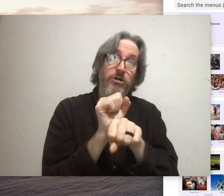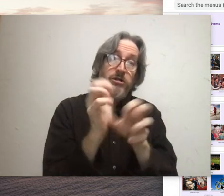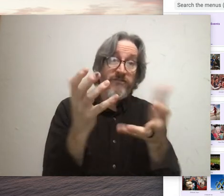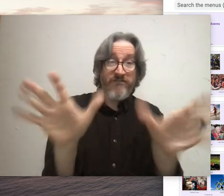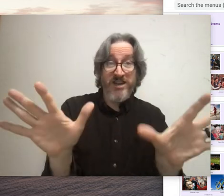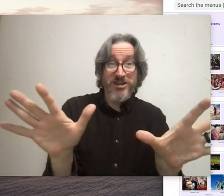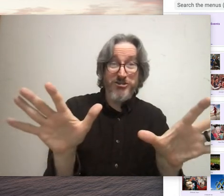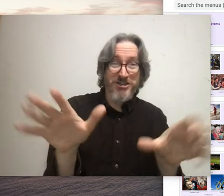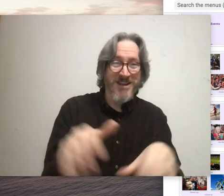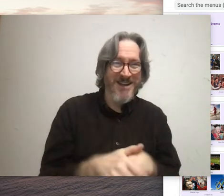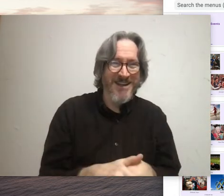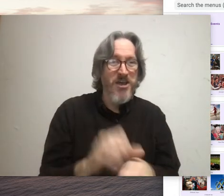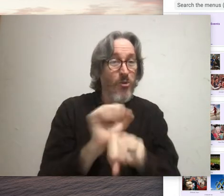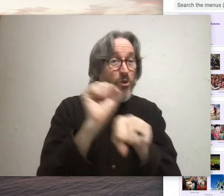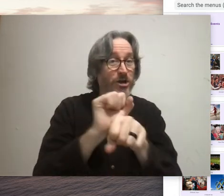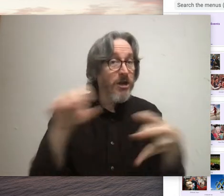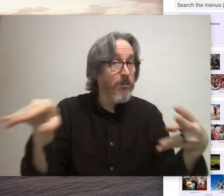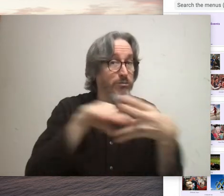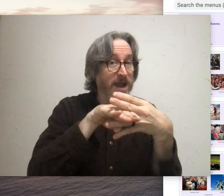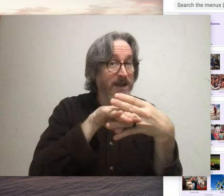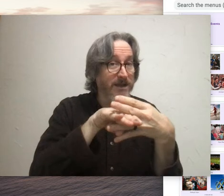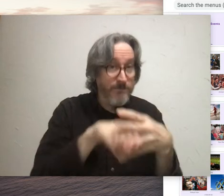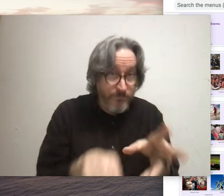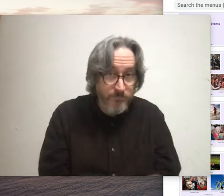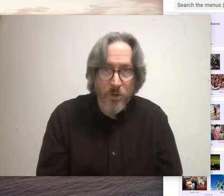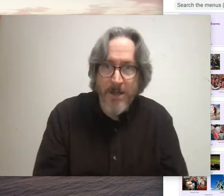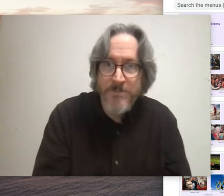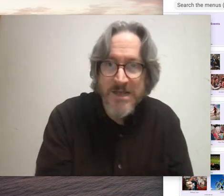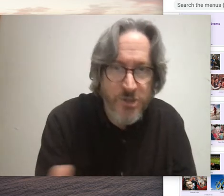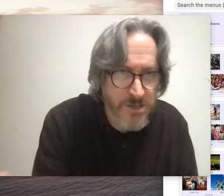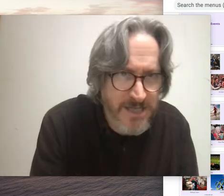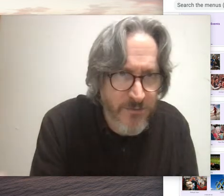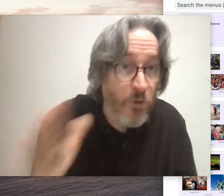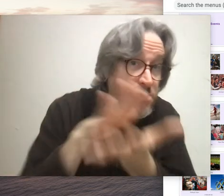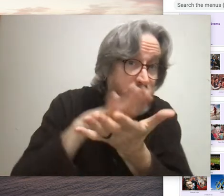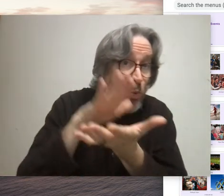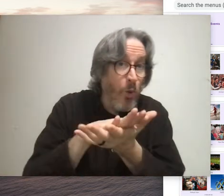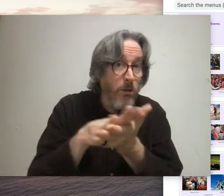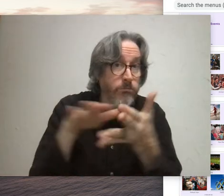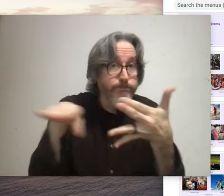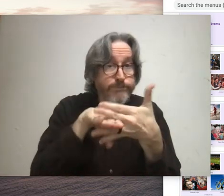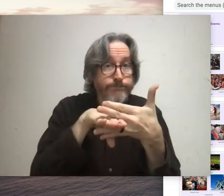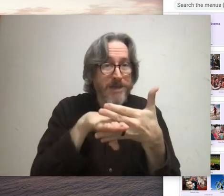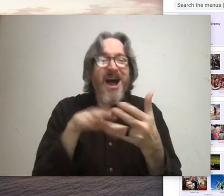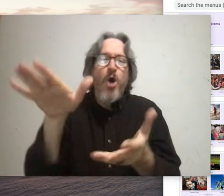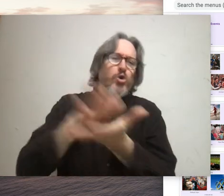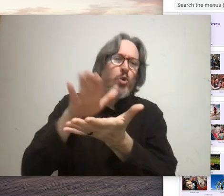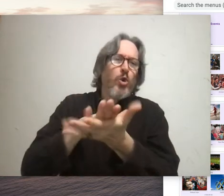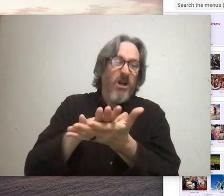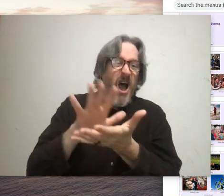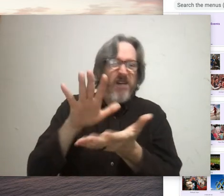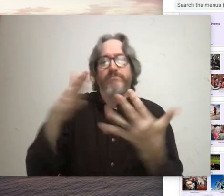work finish, work break. Okay. So there's lots of, or school.